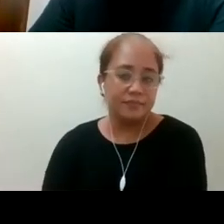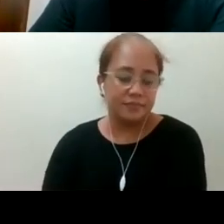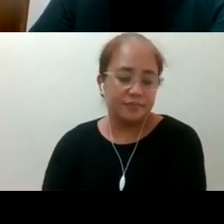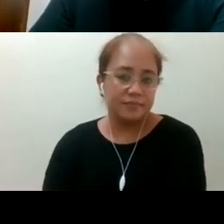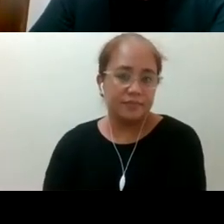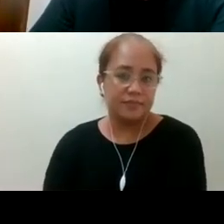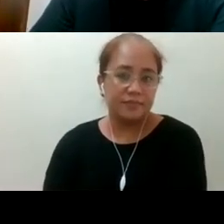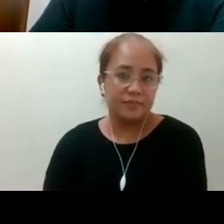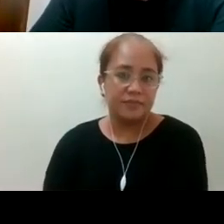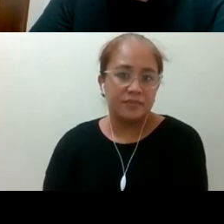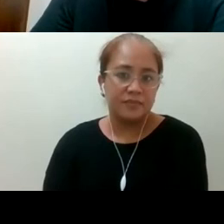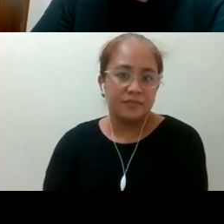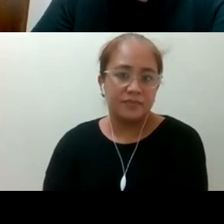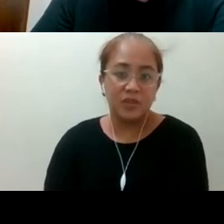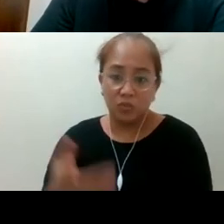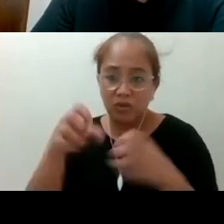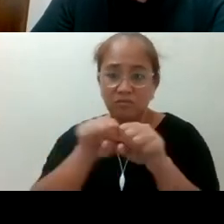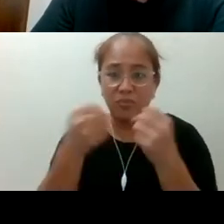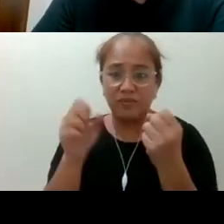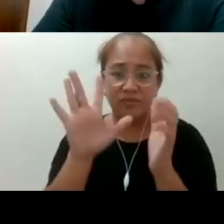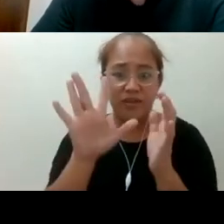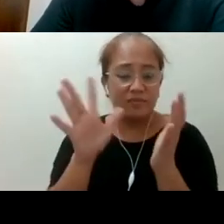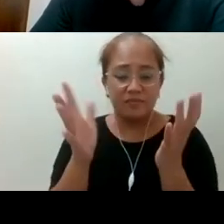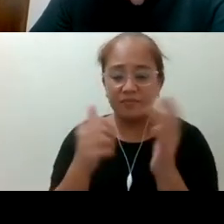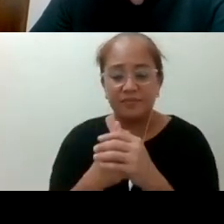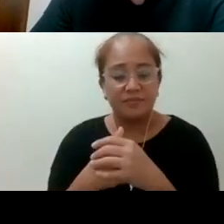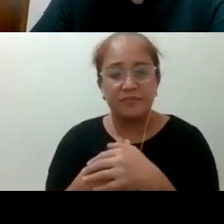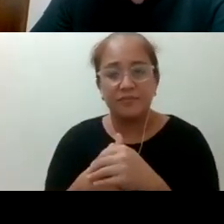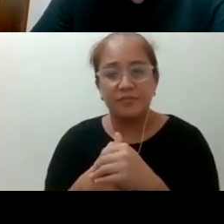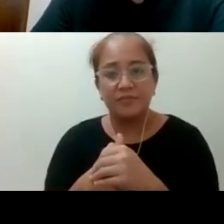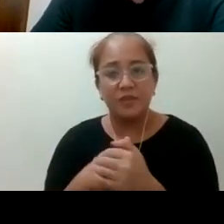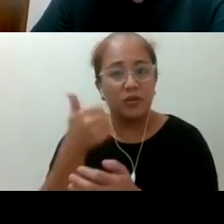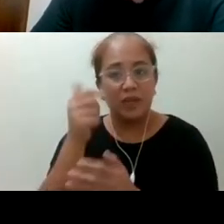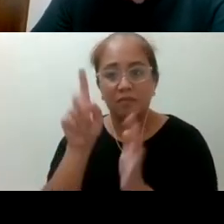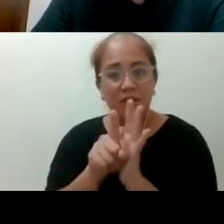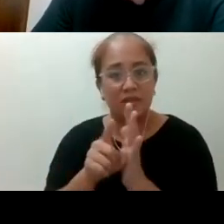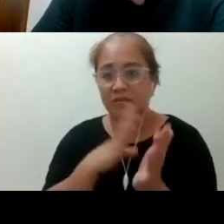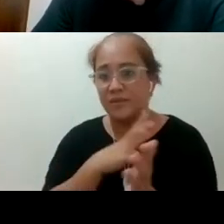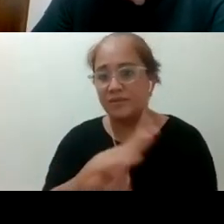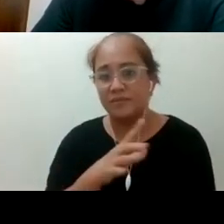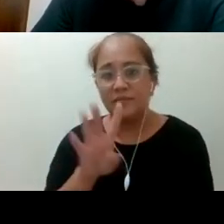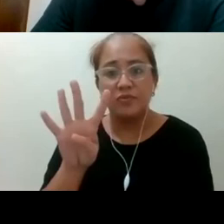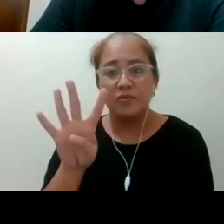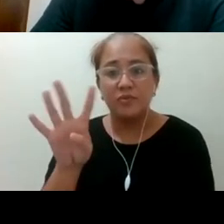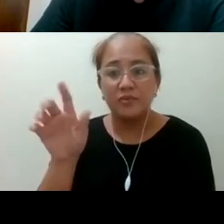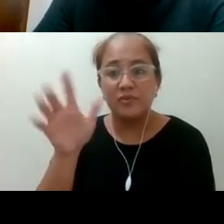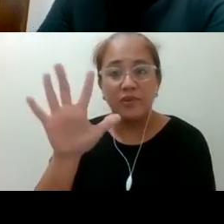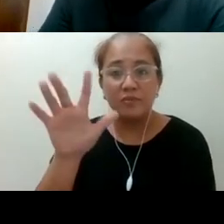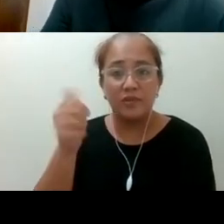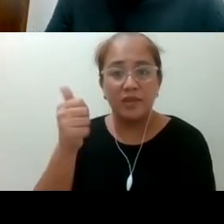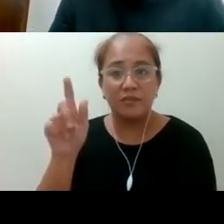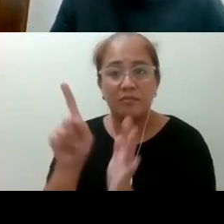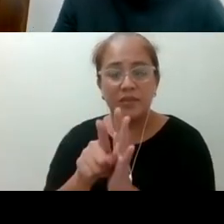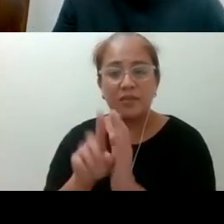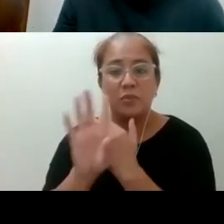Okay, so if you all want to take a break for 5 or 10 minutes, that's fine. And then we can